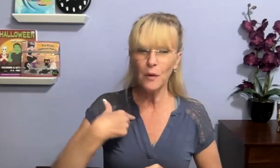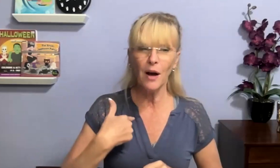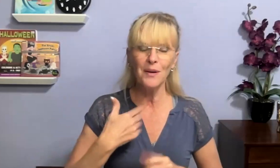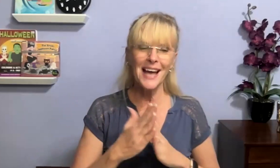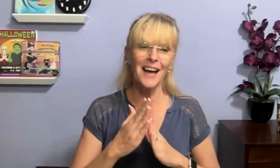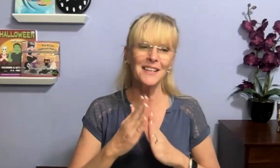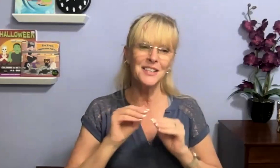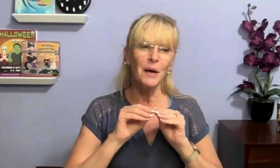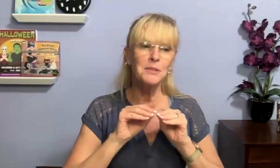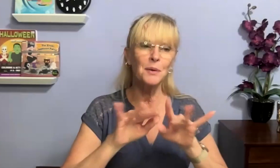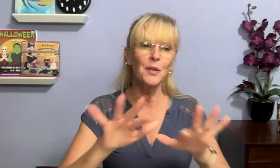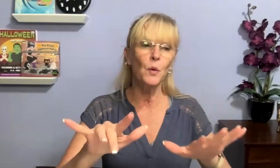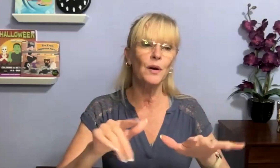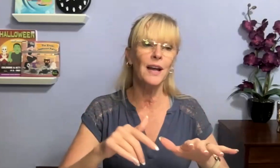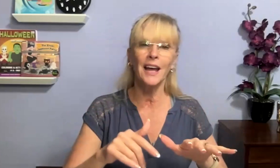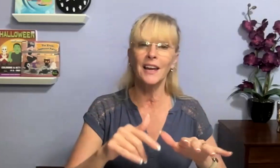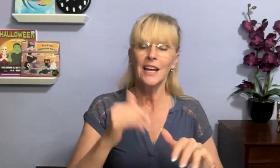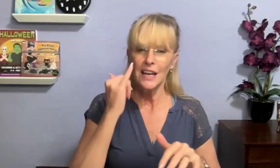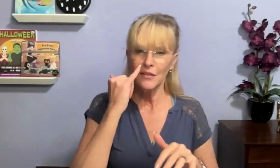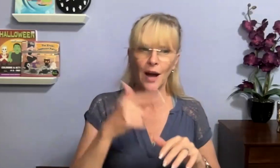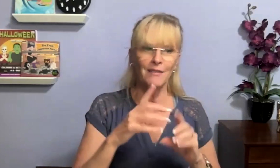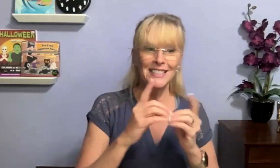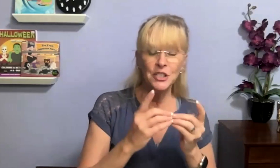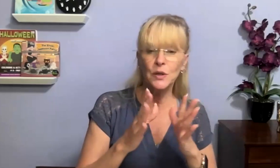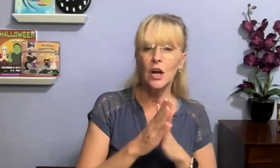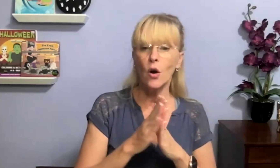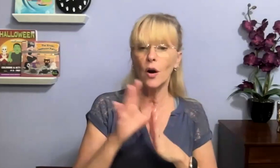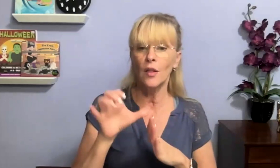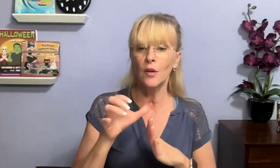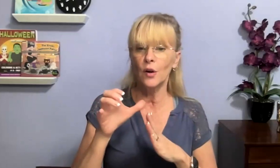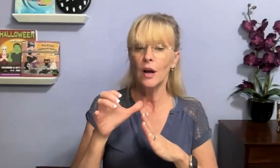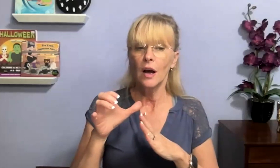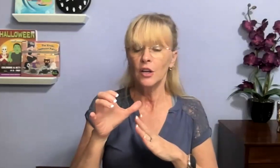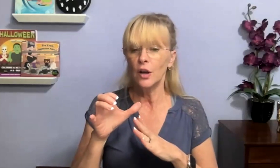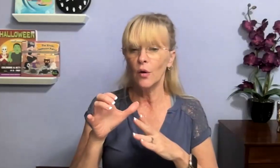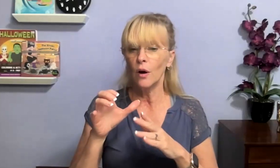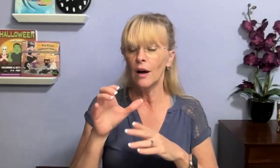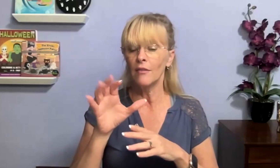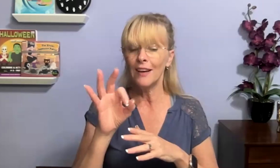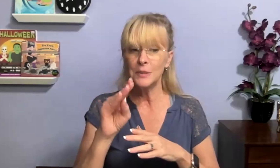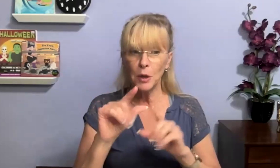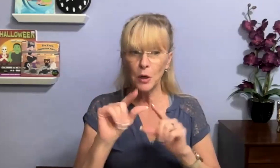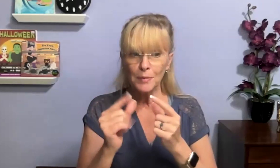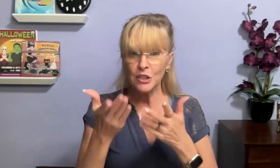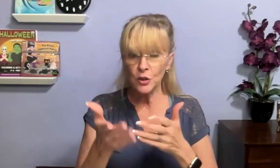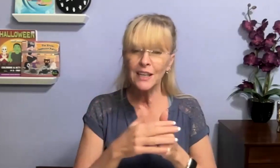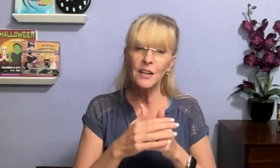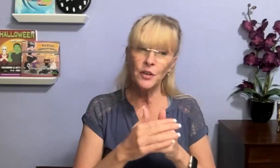we always ask to help spread the word. And if you have a district or other, Facebook group that you're in, if you